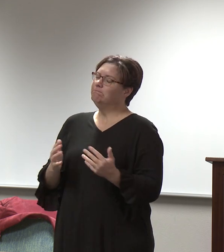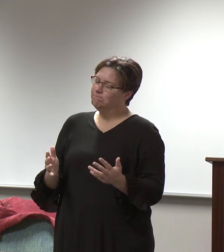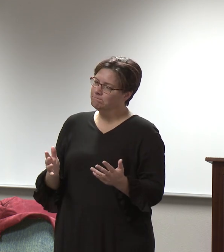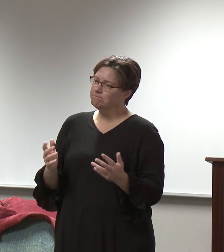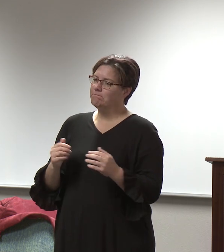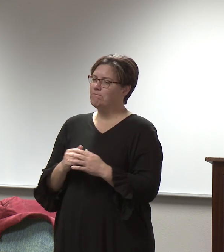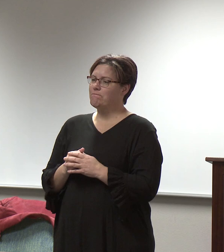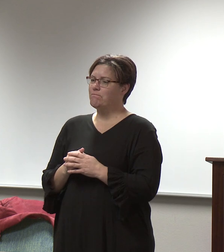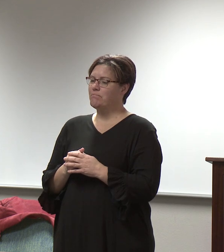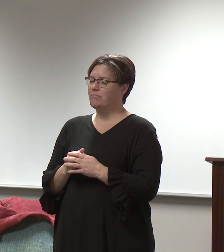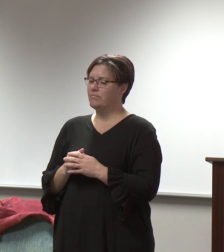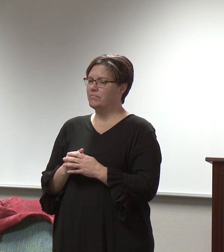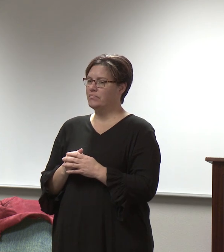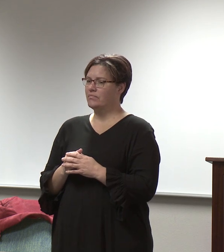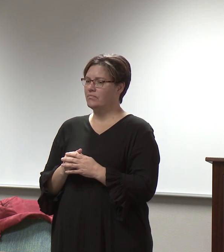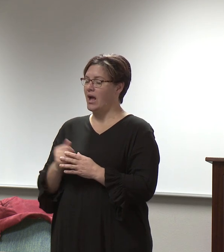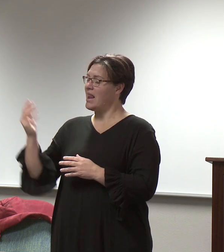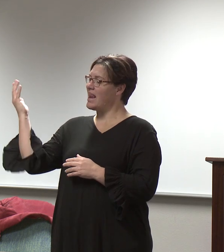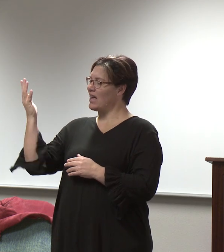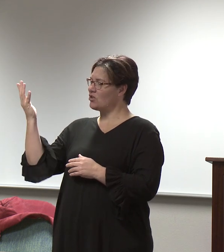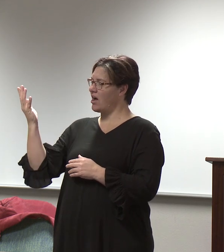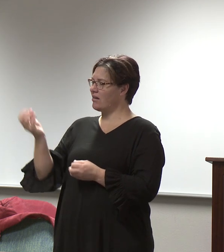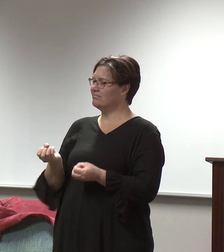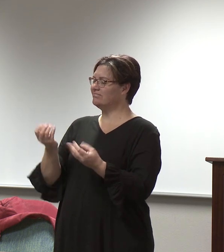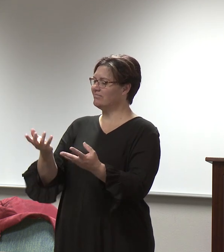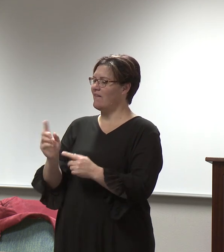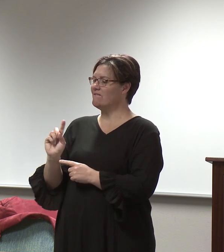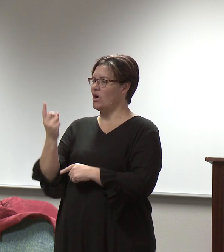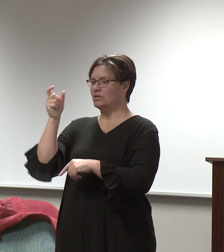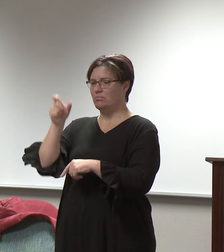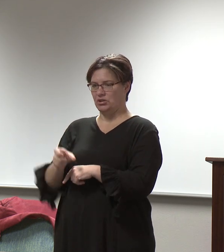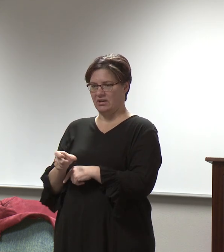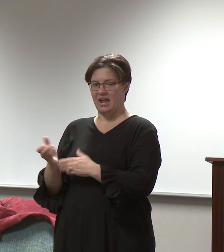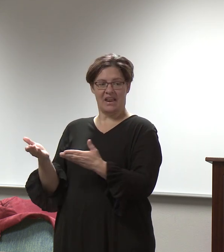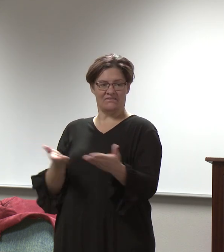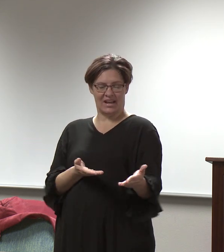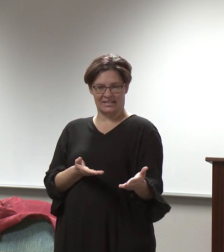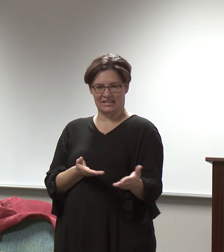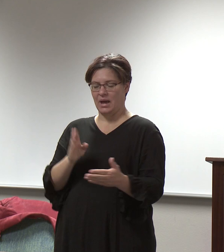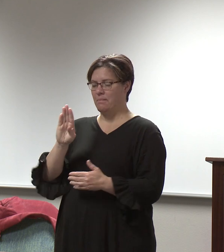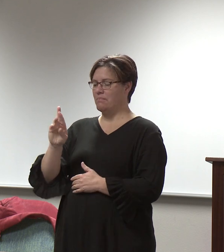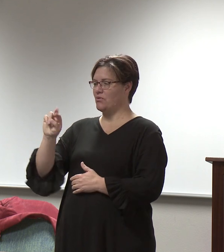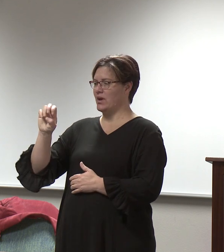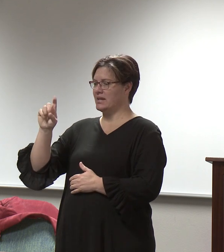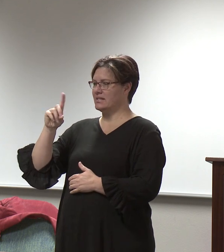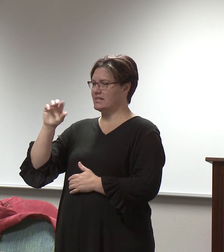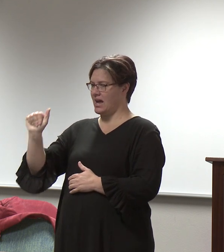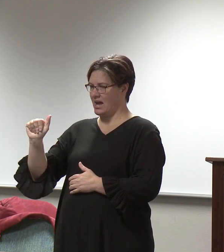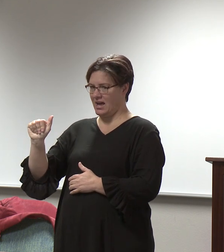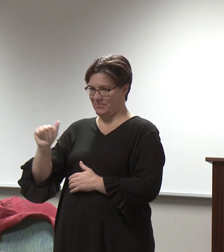I'd like to dedicate this lecture to the first person that invited me to Wits, Brenda